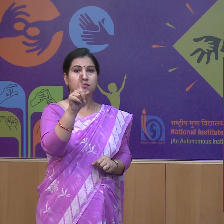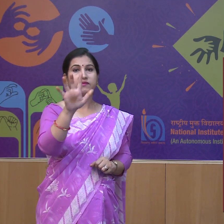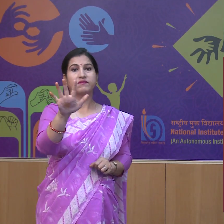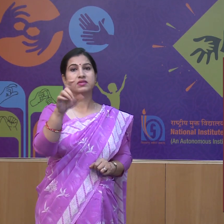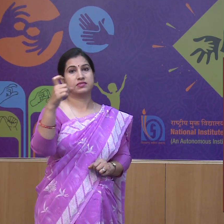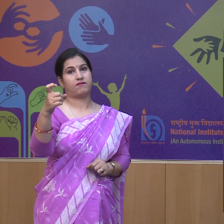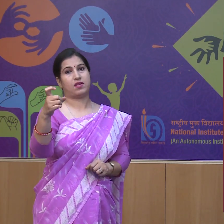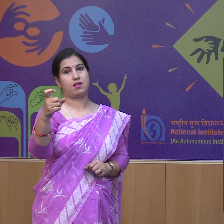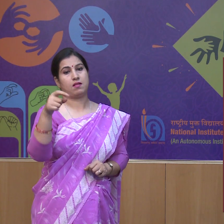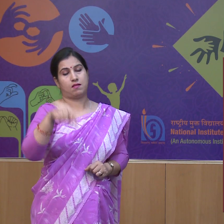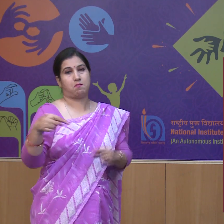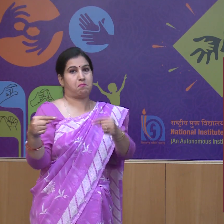1757.